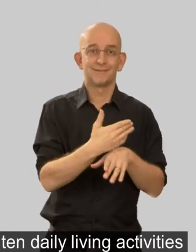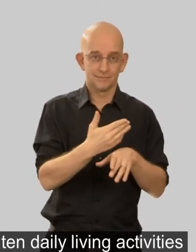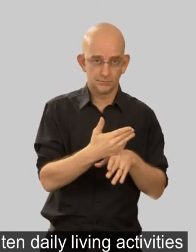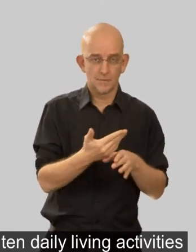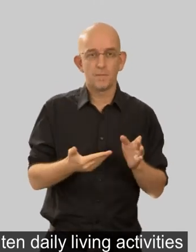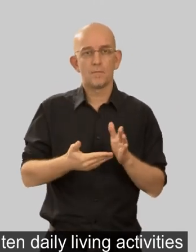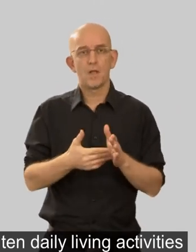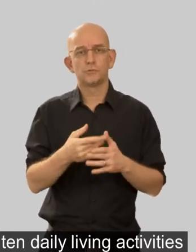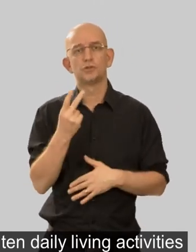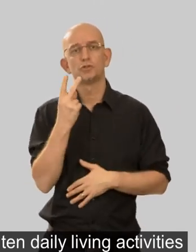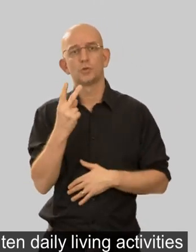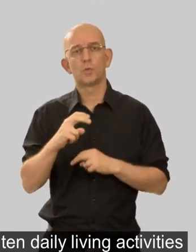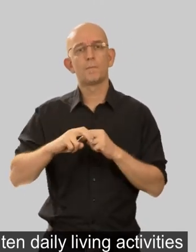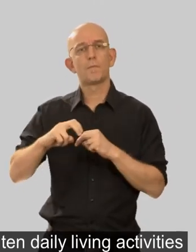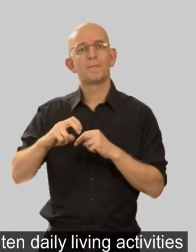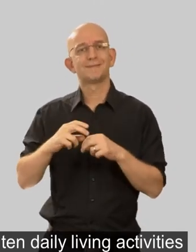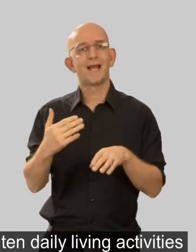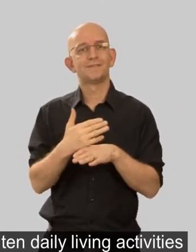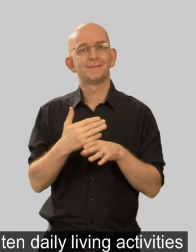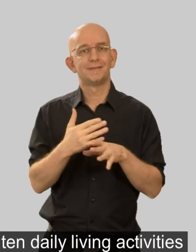and 2 mobility activities.